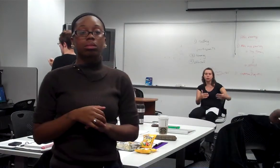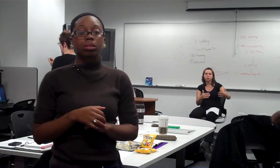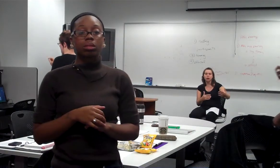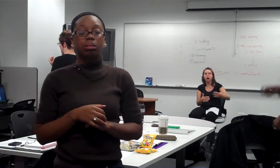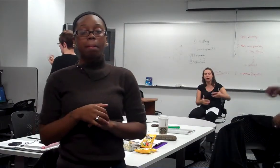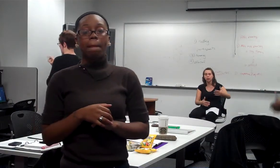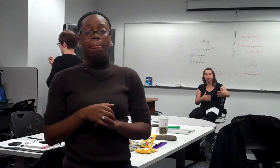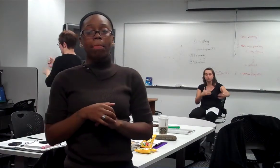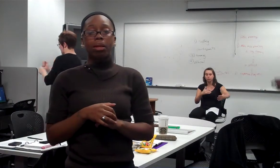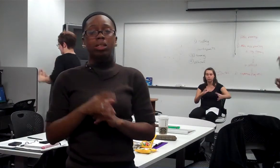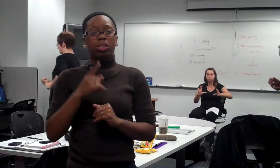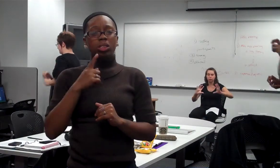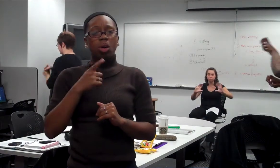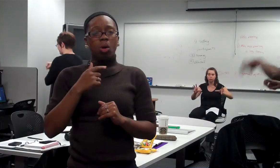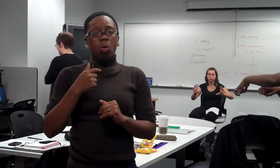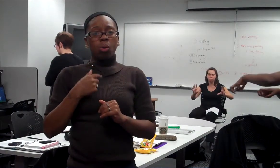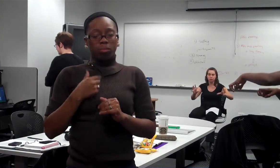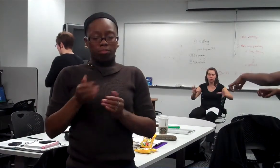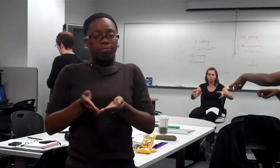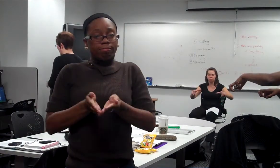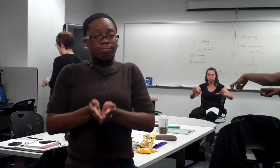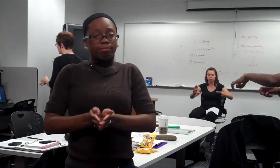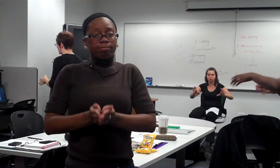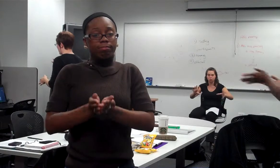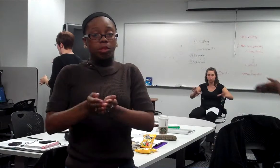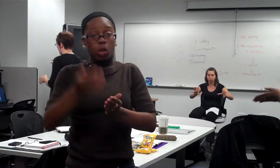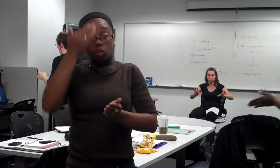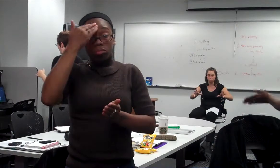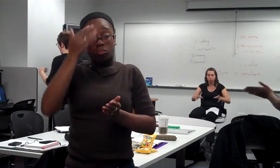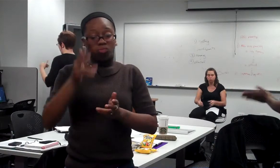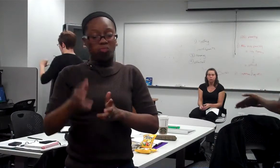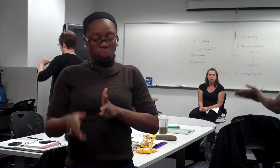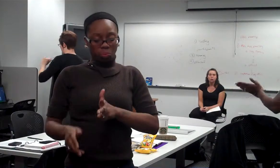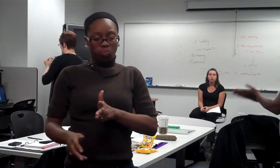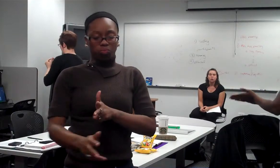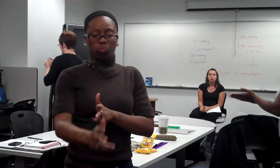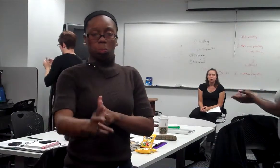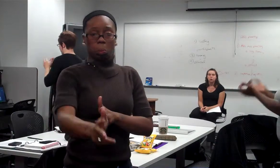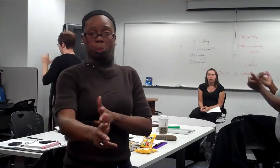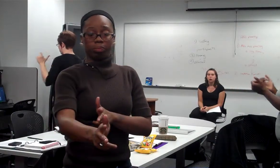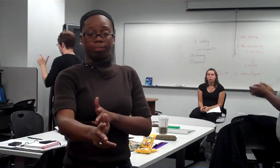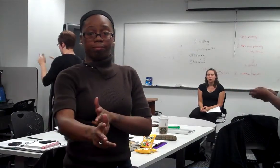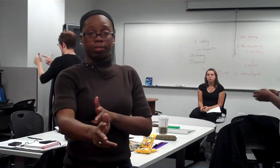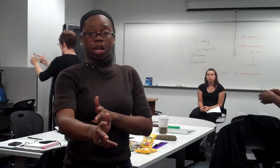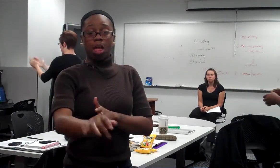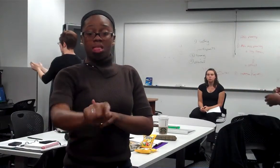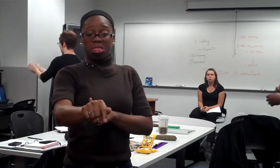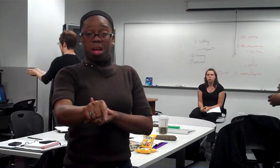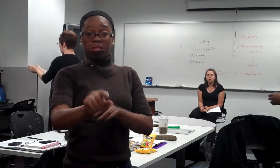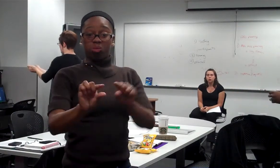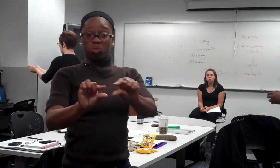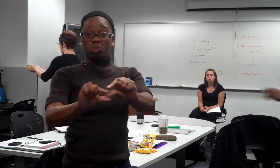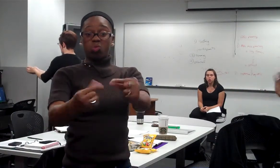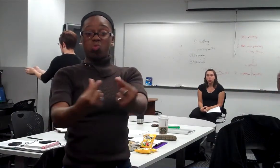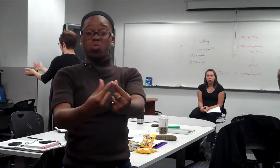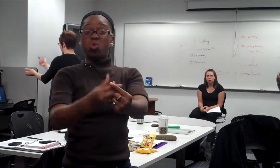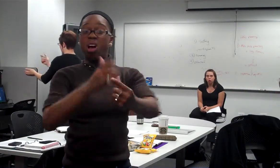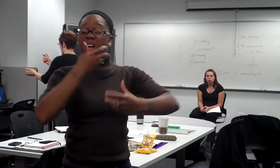behind the massive party group. And they're screaming and shouting